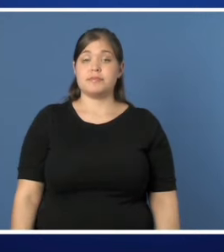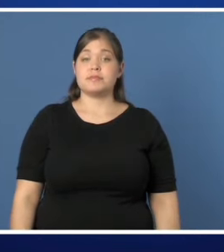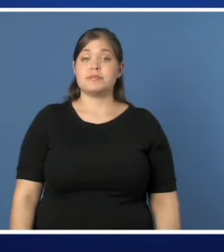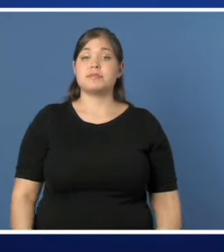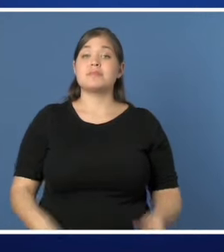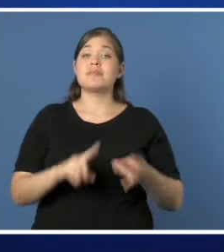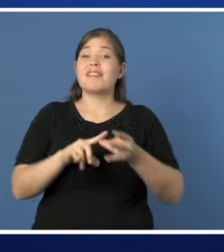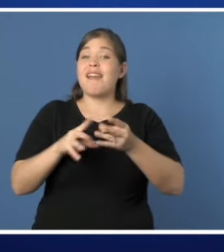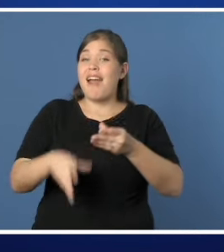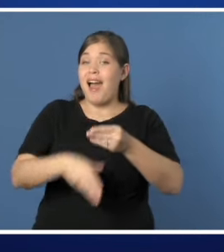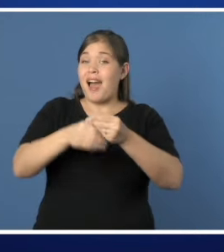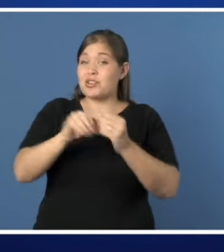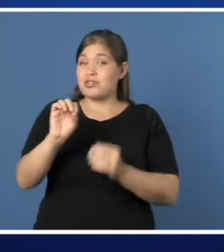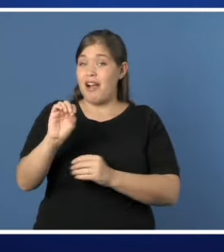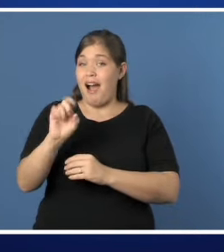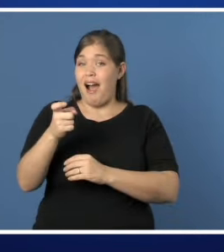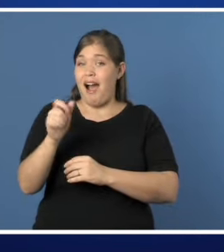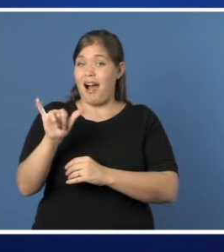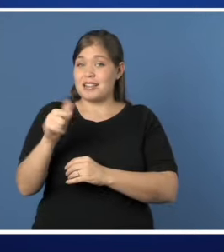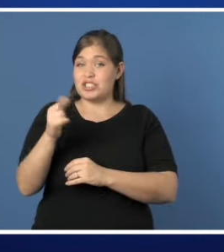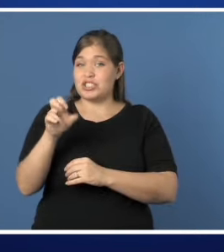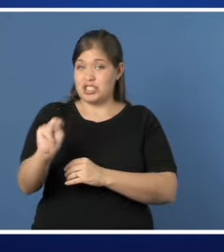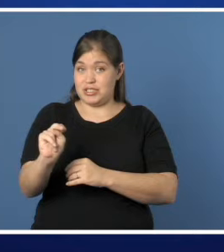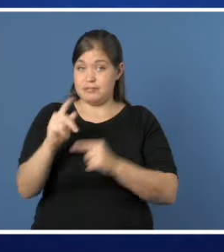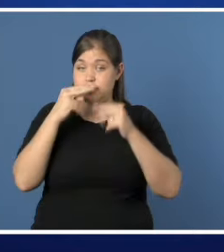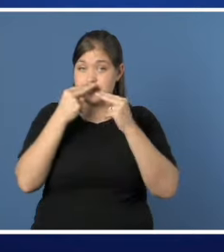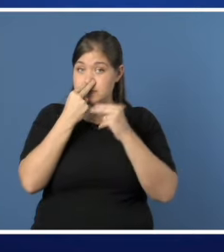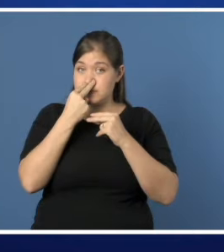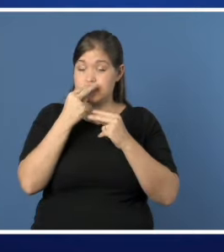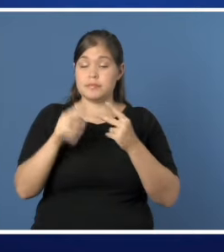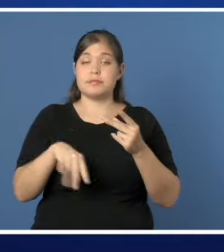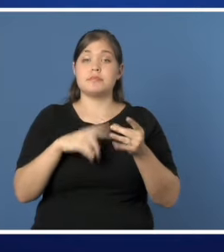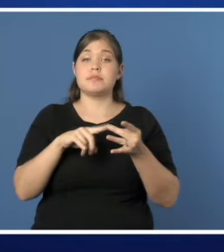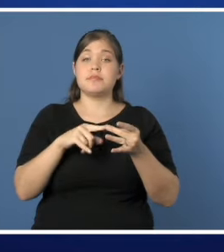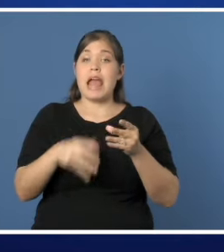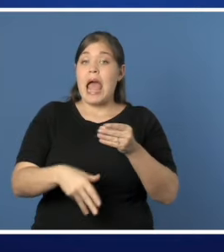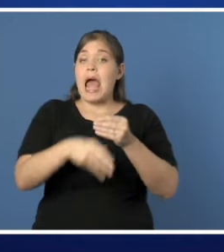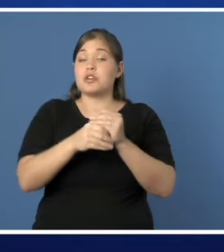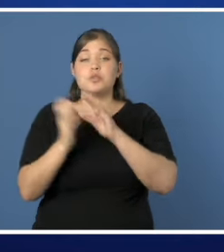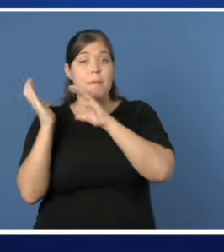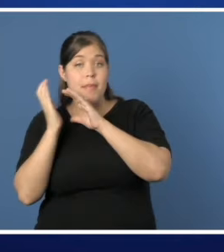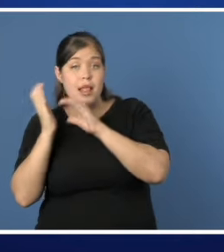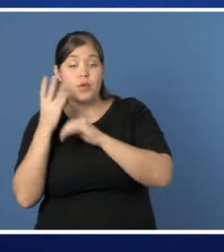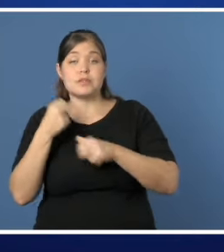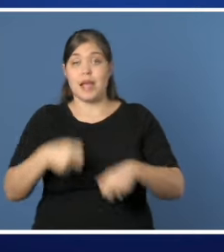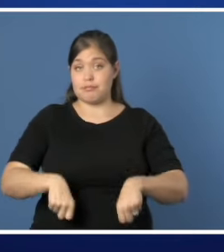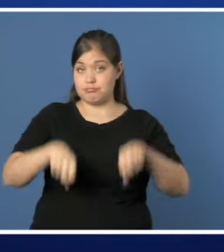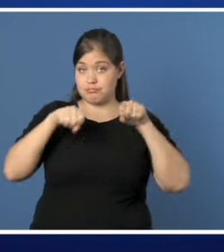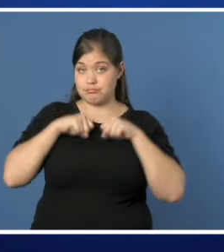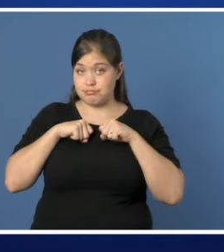Extra oxygen Extra pillows, bedding